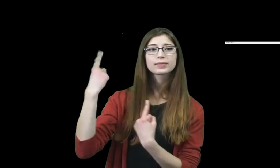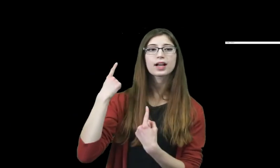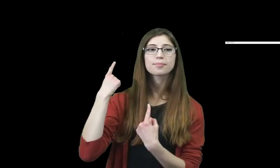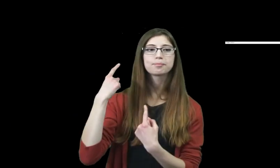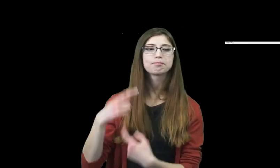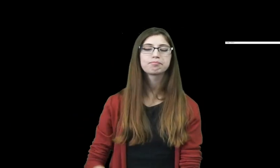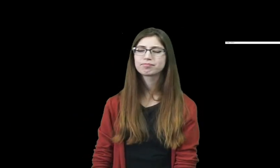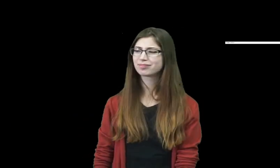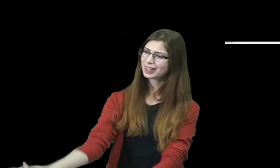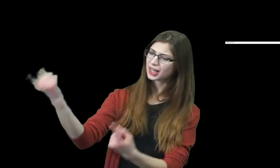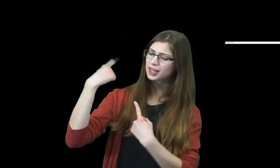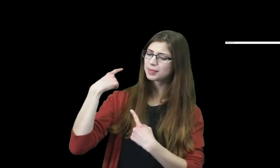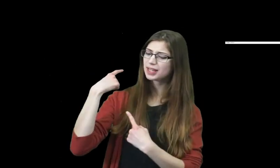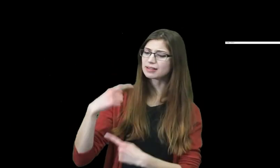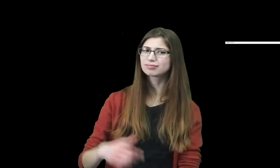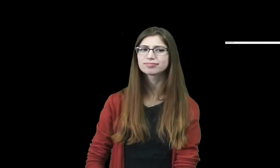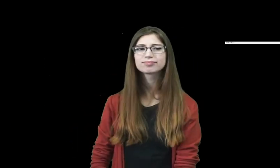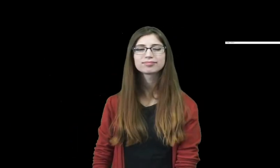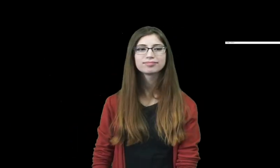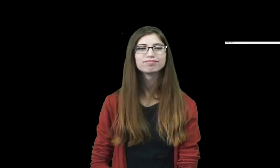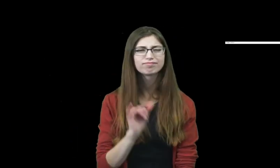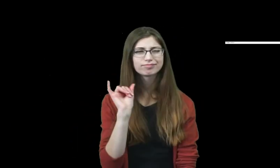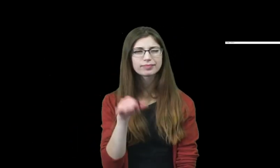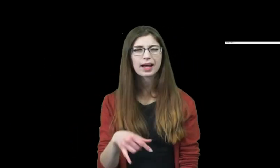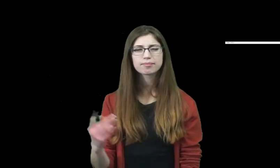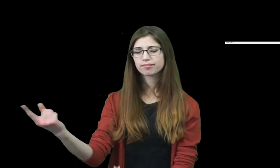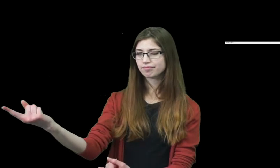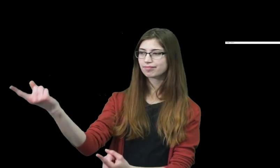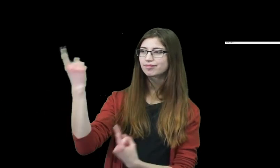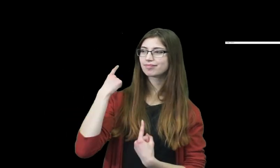come. Come here. That.